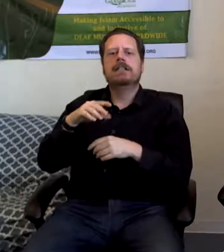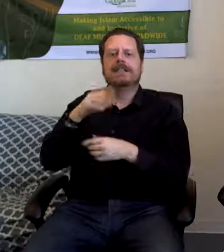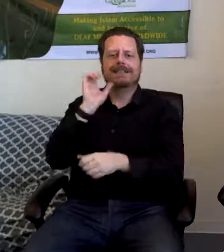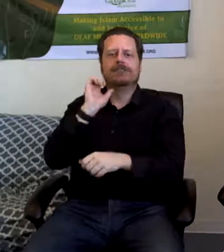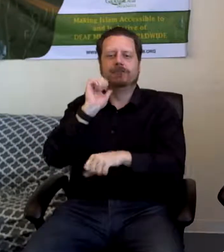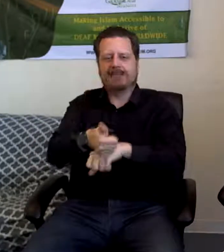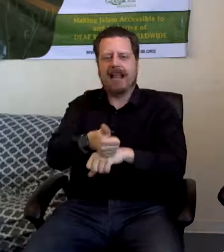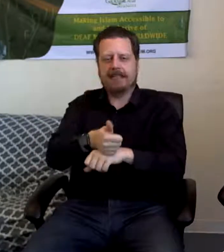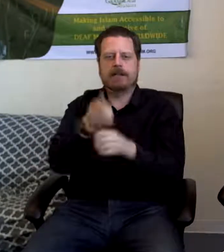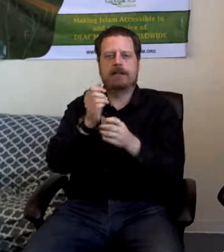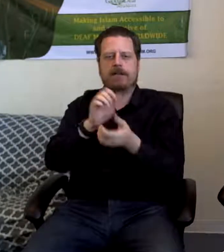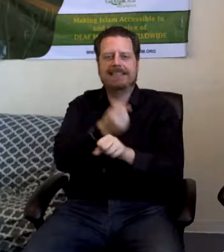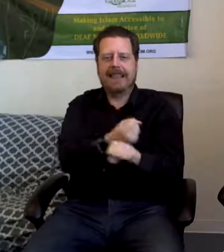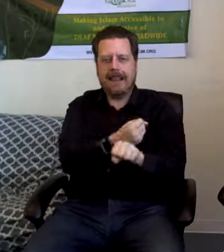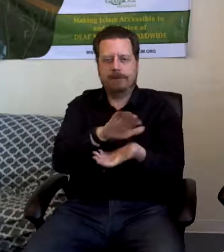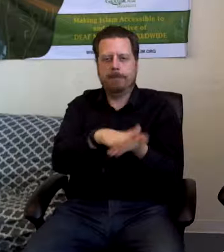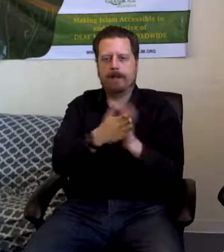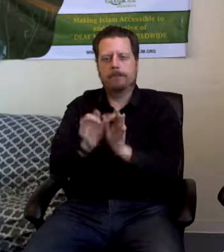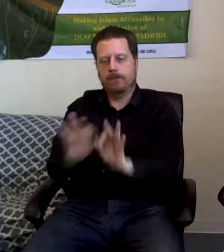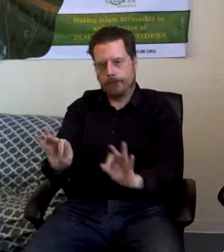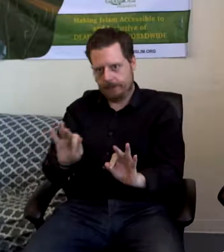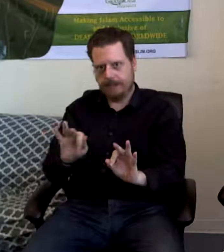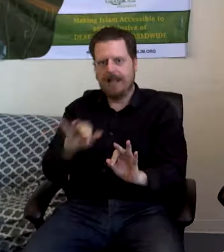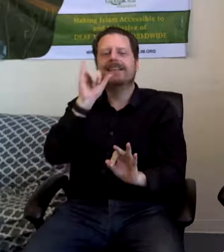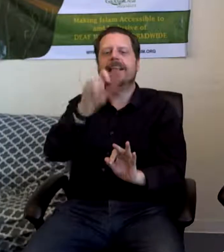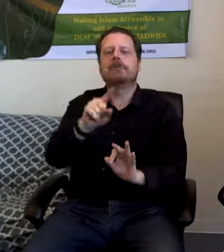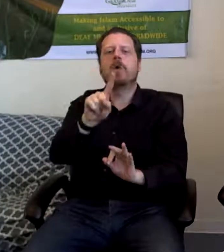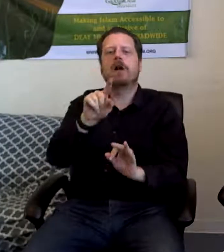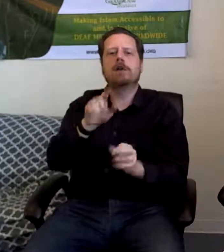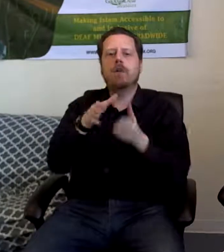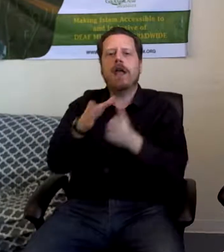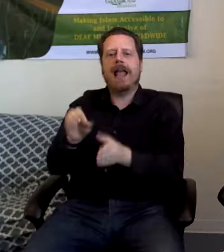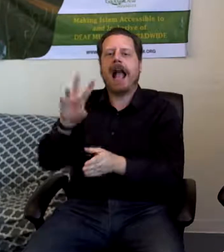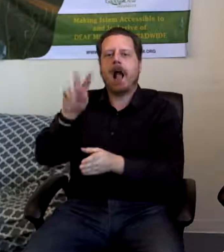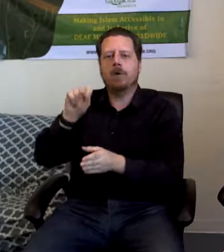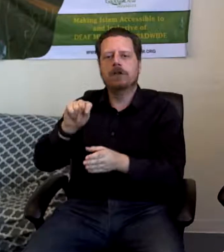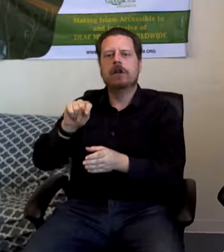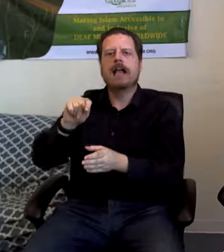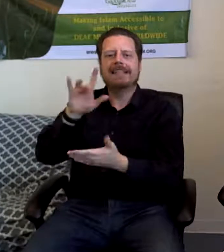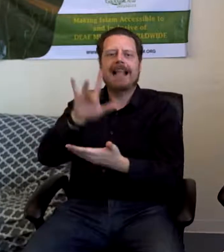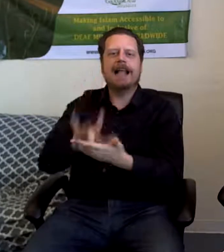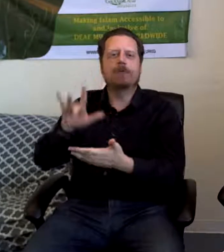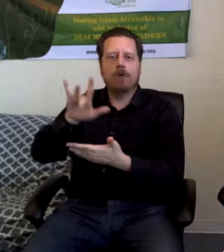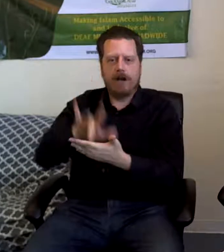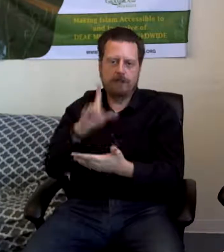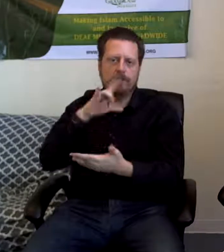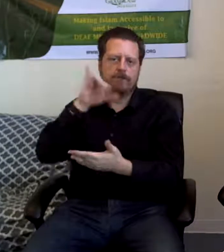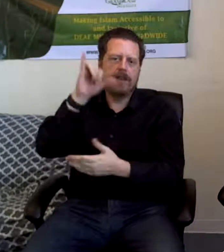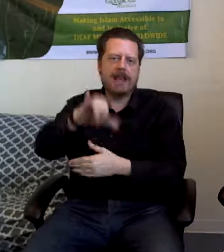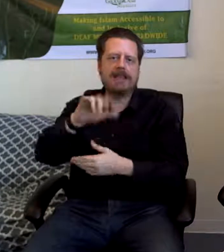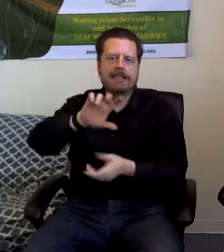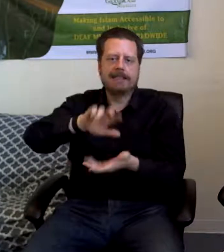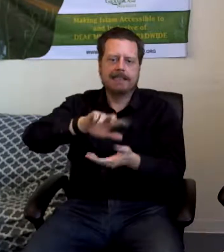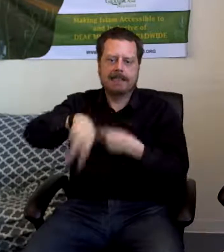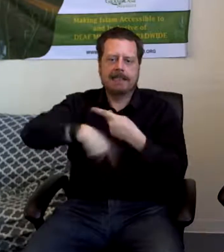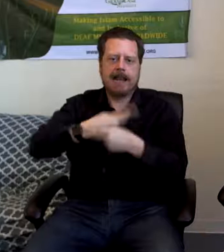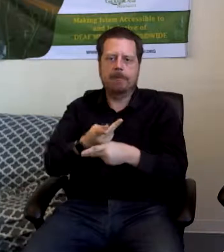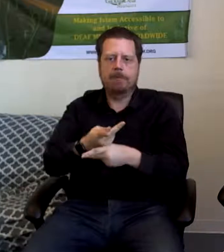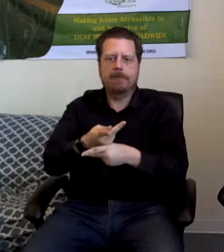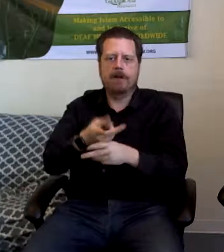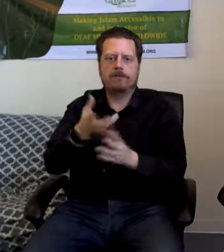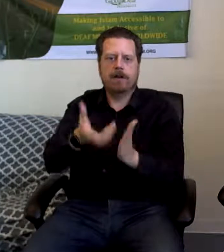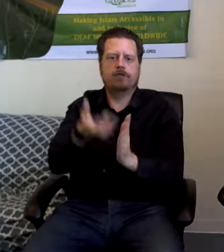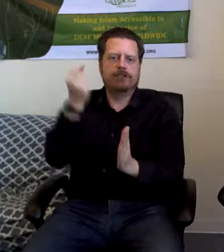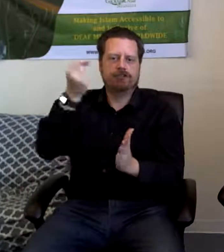free, that becomes the way out as expiation for that kind of retraction